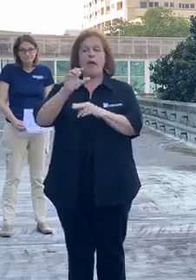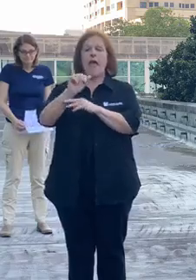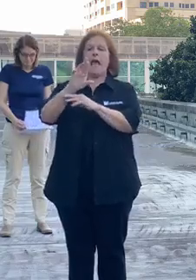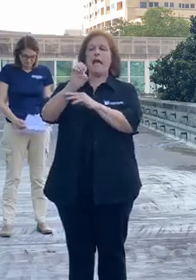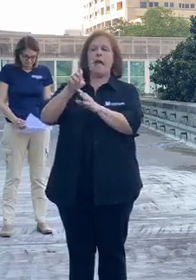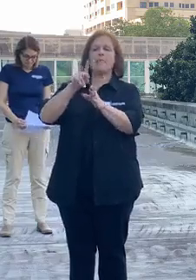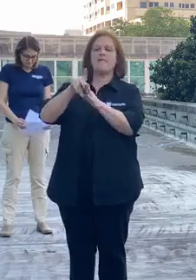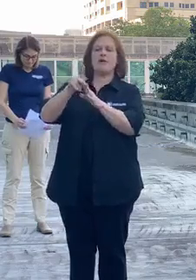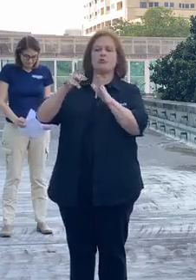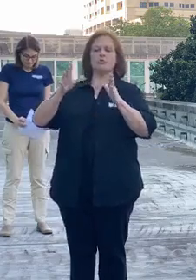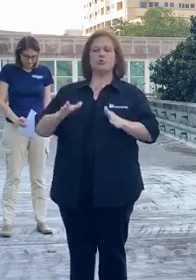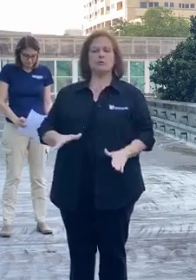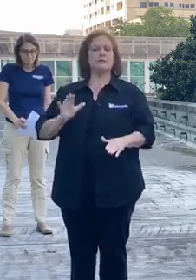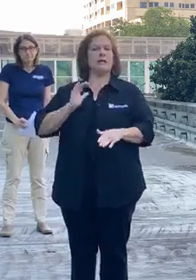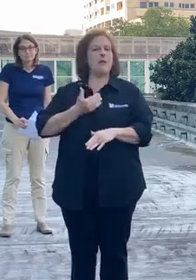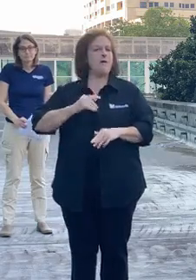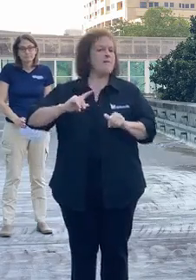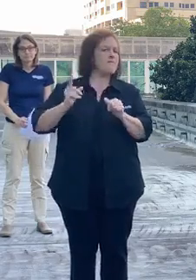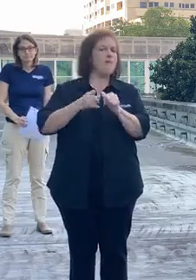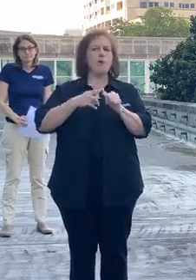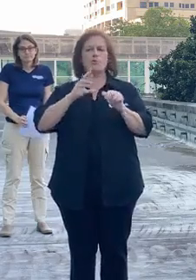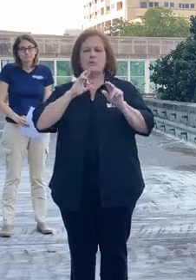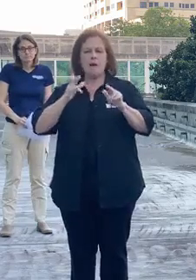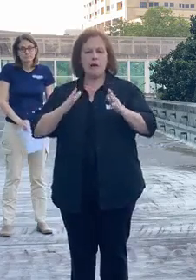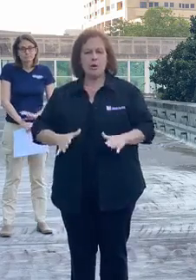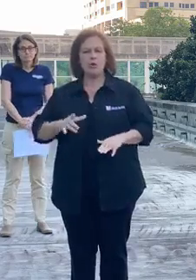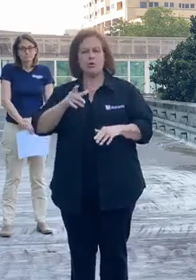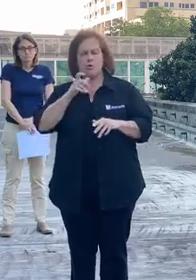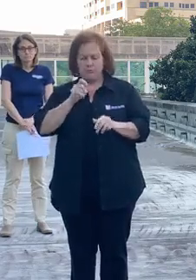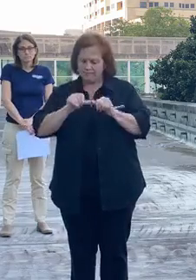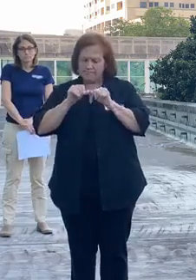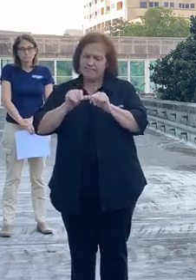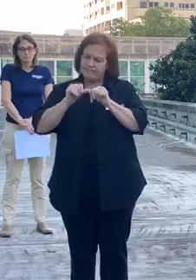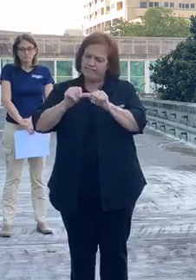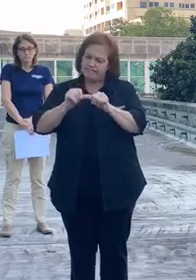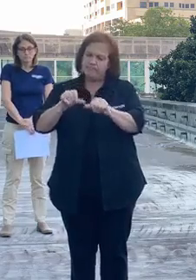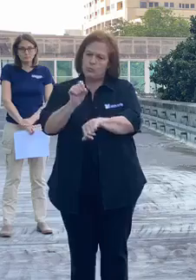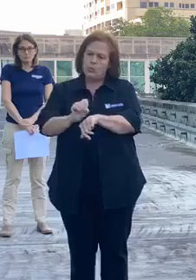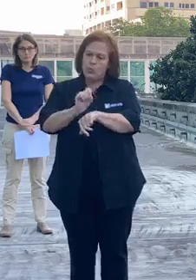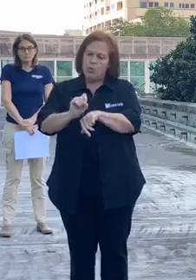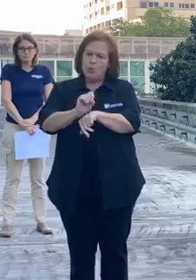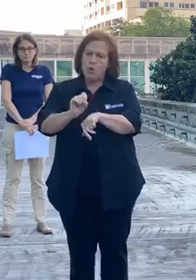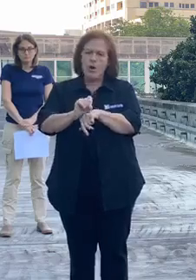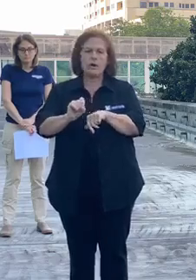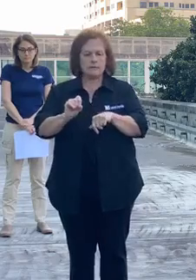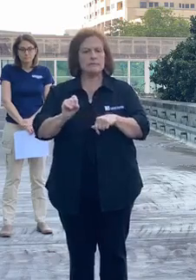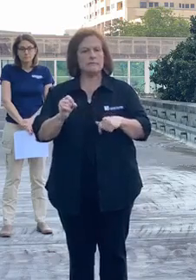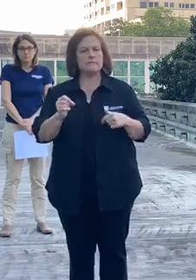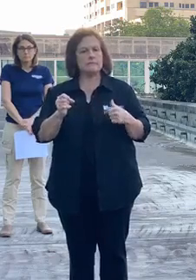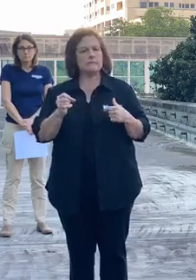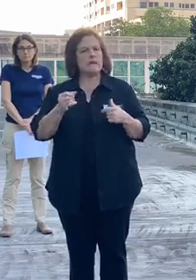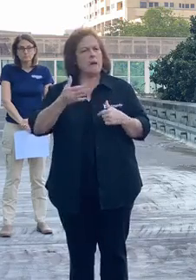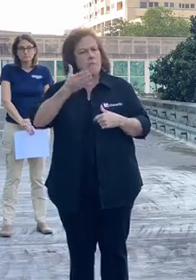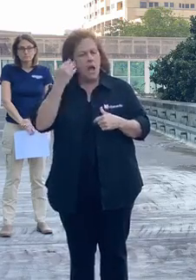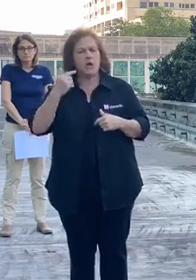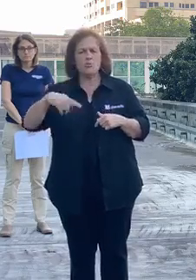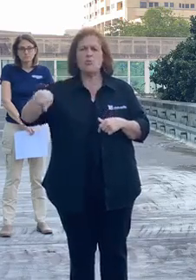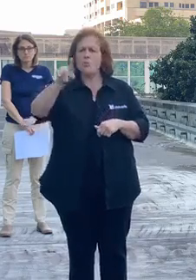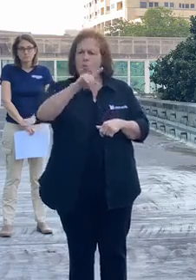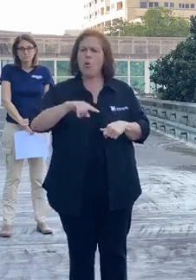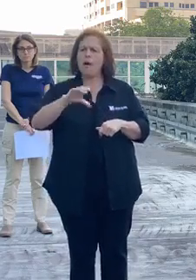professionals and our first responders who continue to be on that front line. And it's because of the real